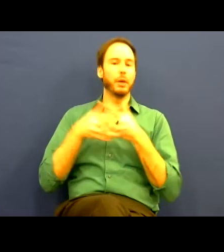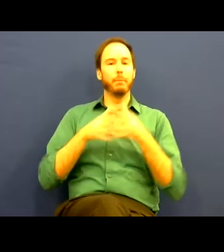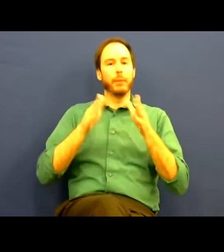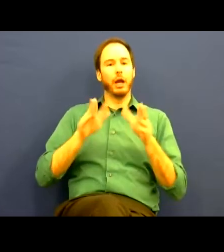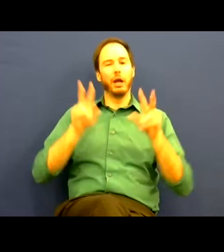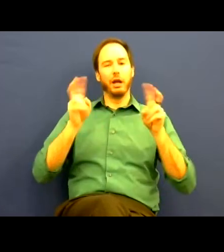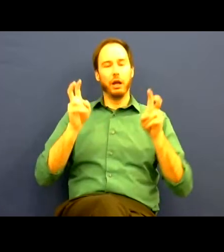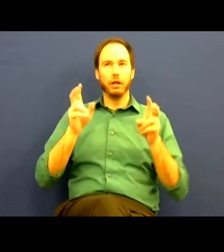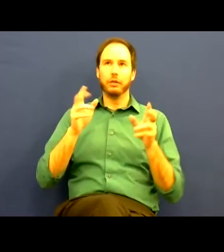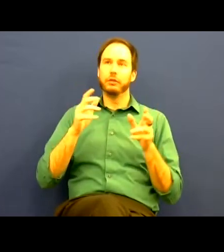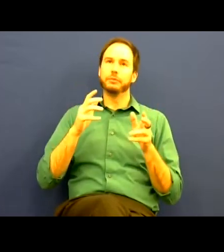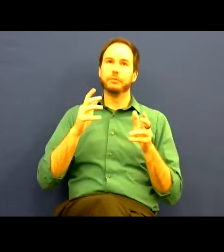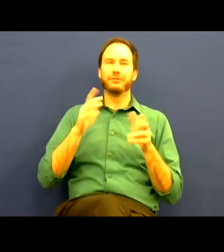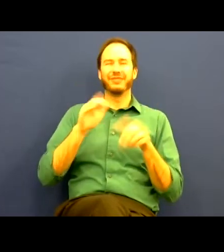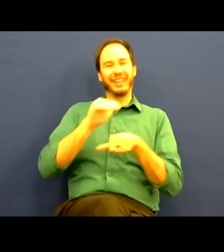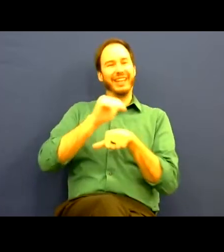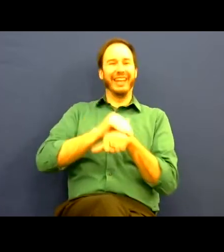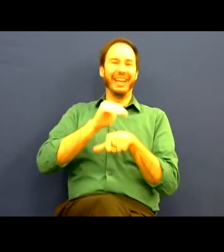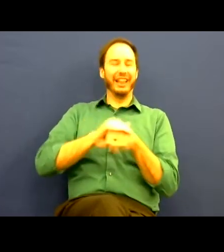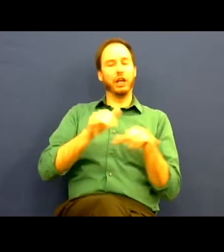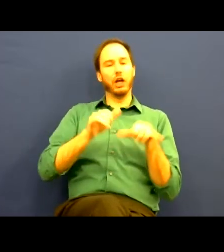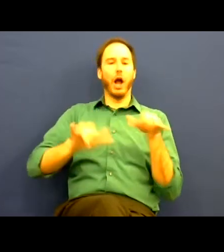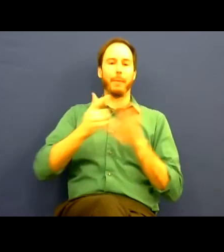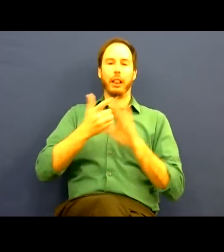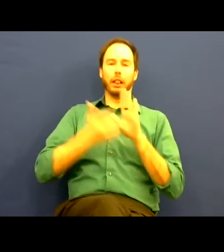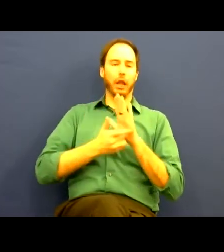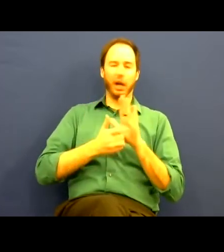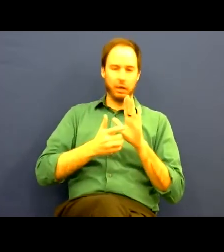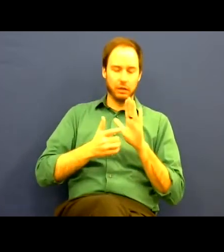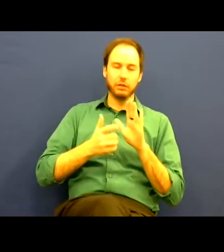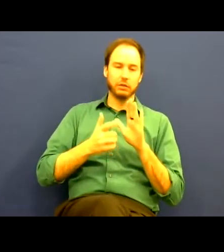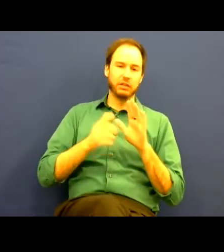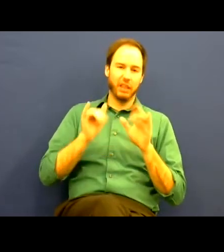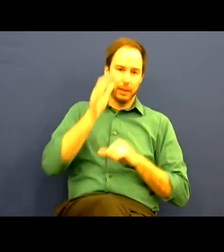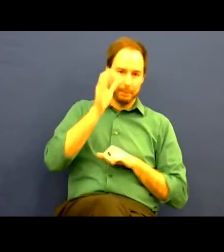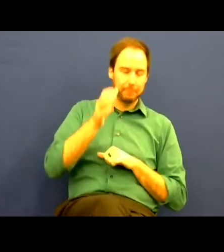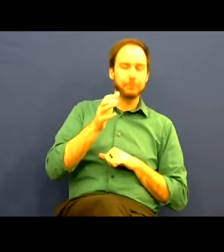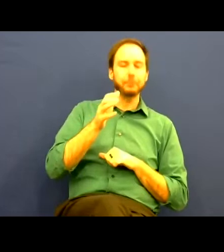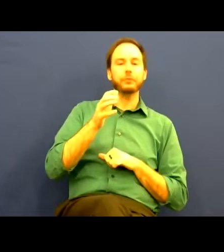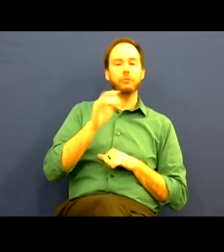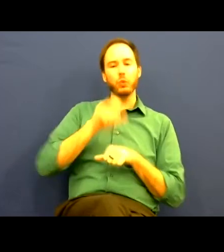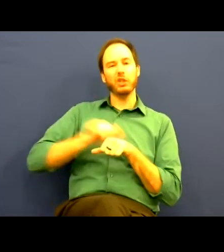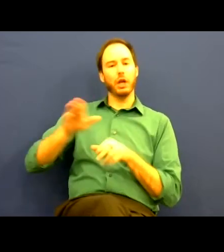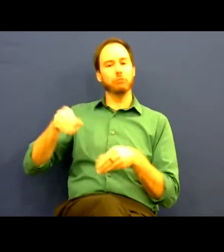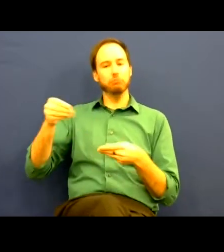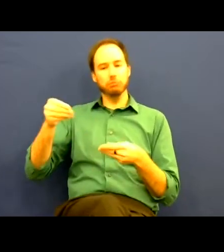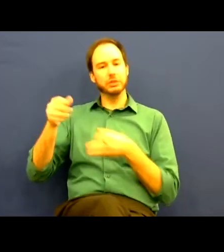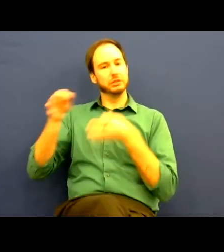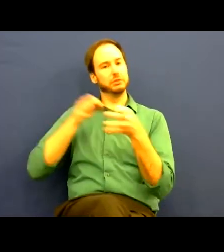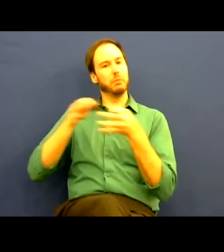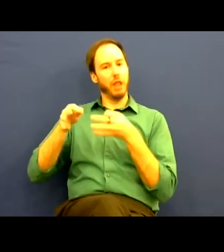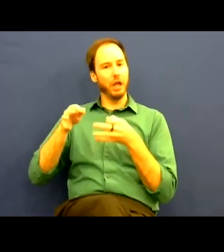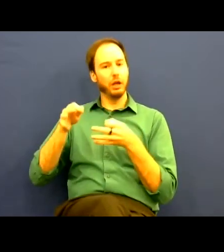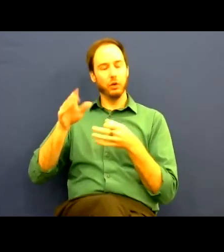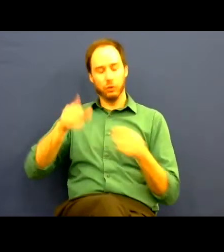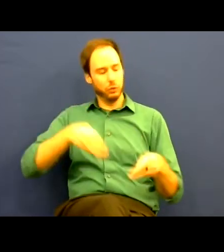similar to what I'll say is English common law, our culture. It helps explain stuff because, like I